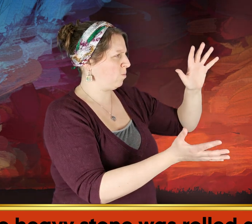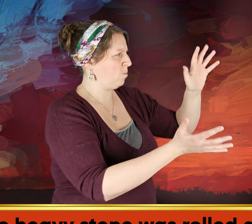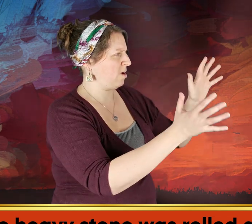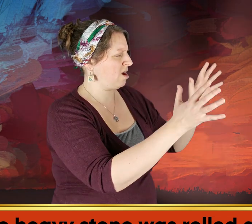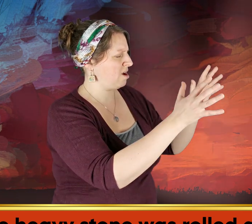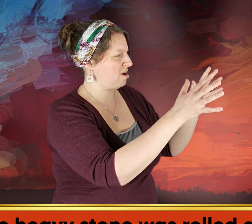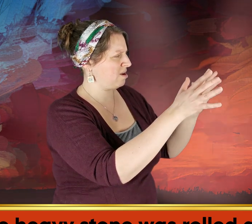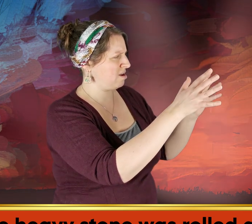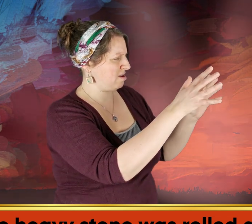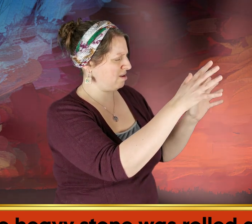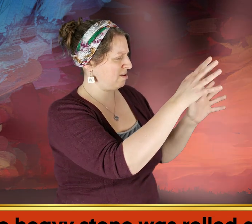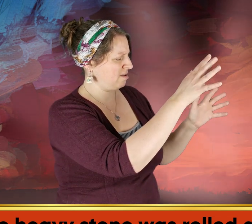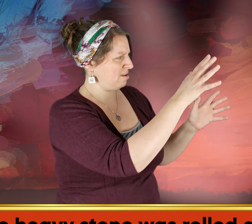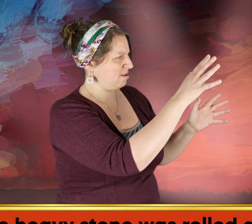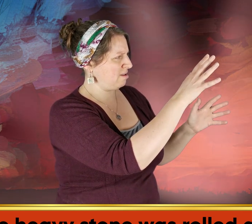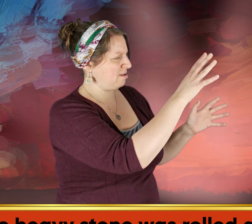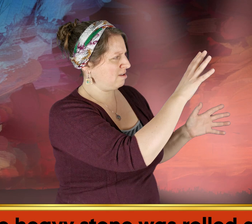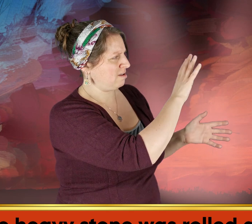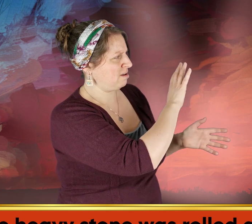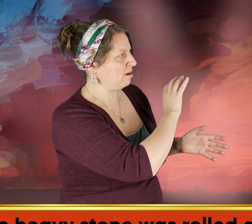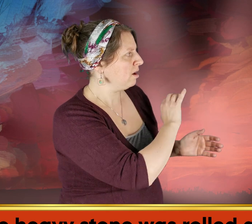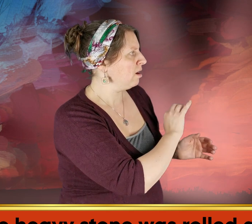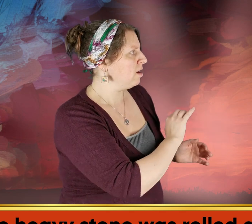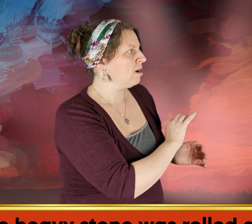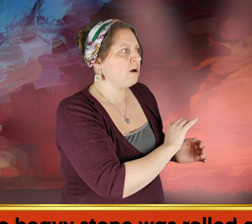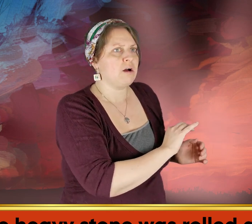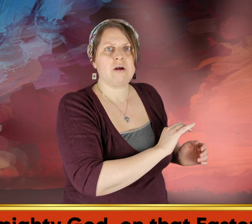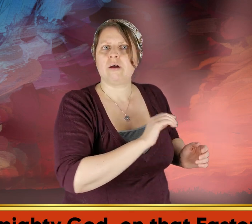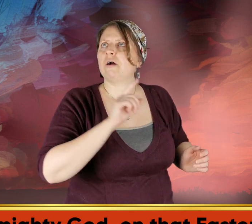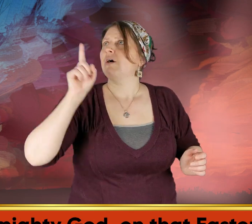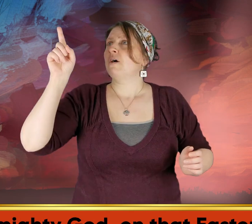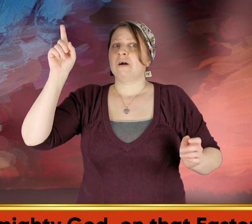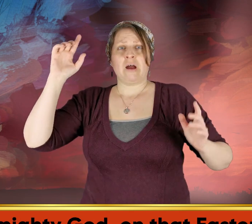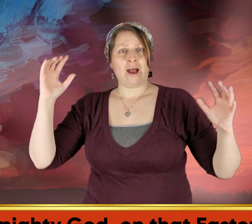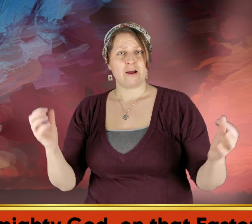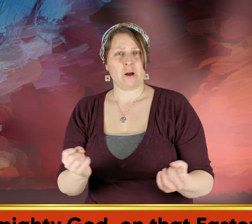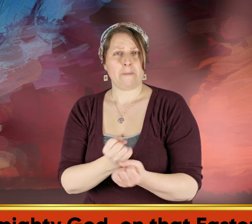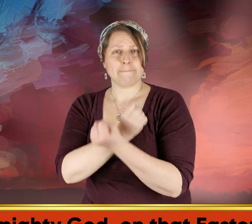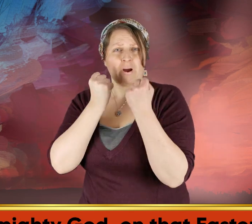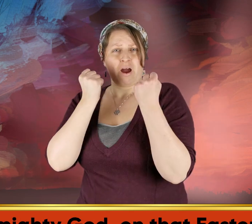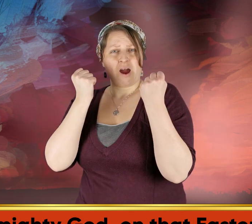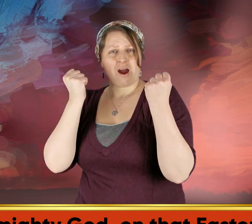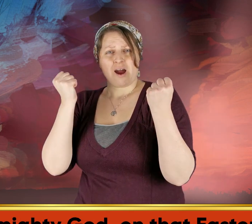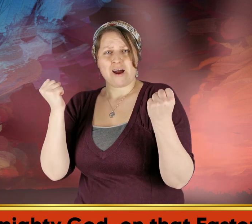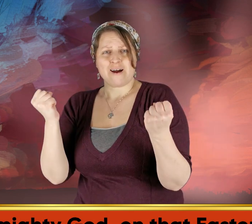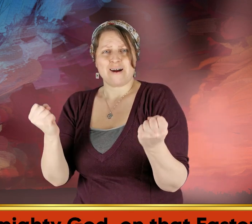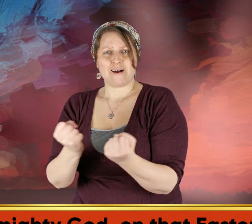away But the And Almighty